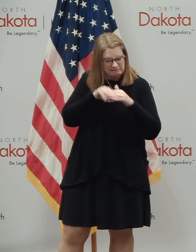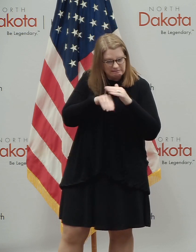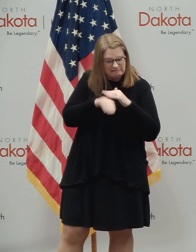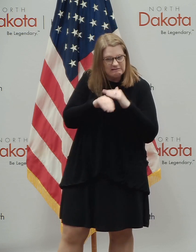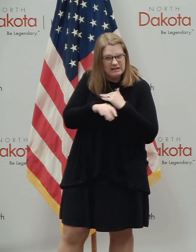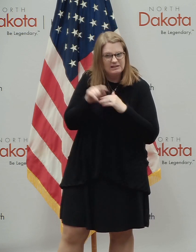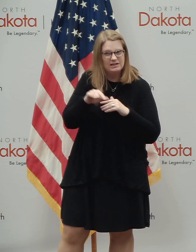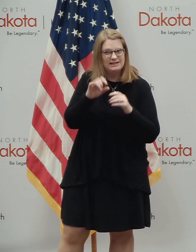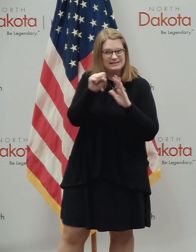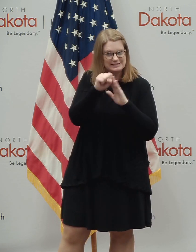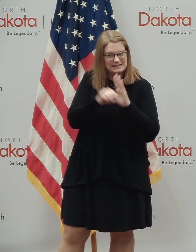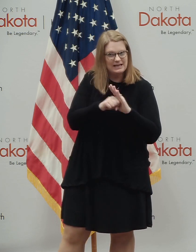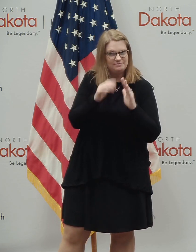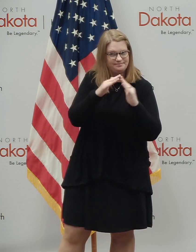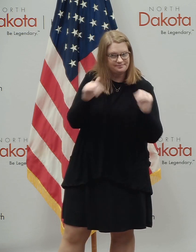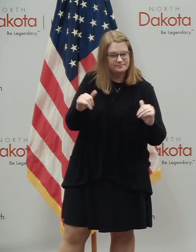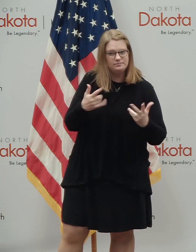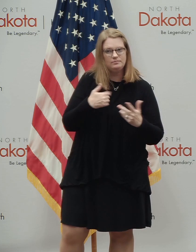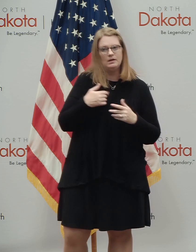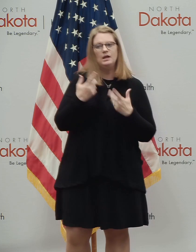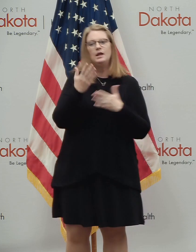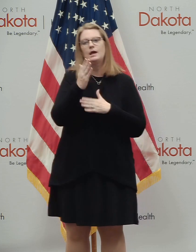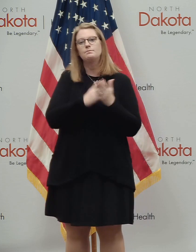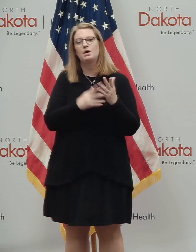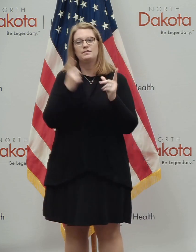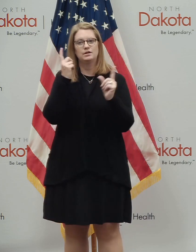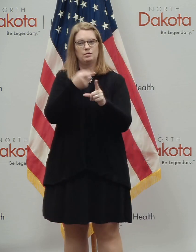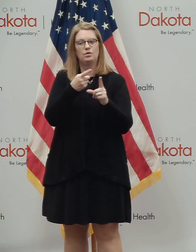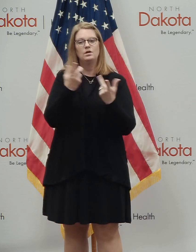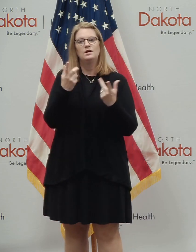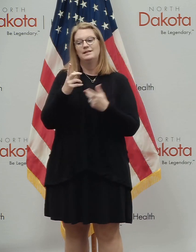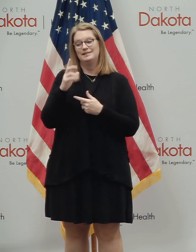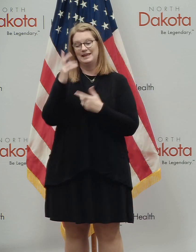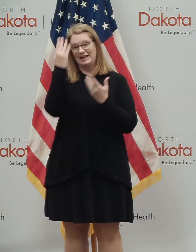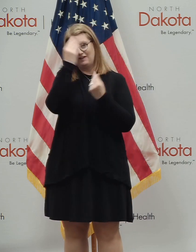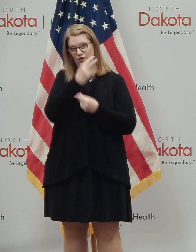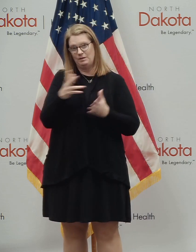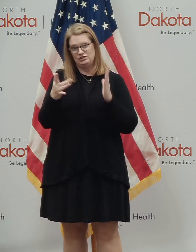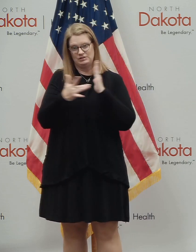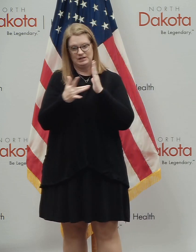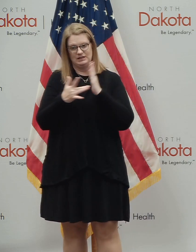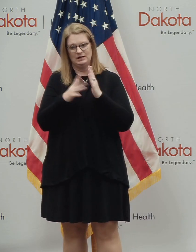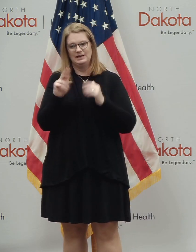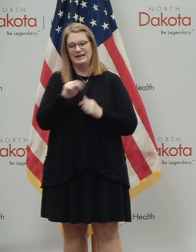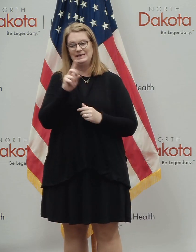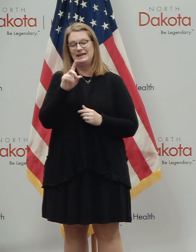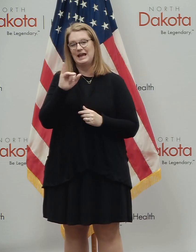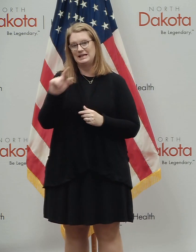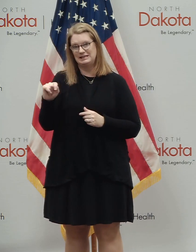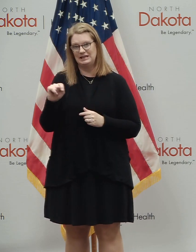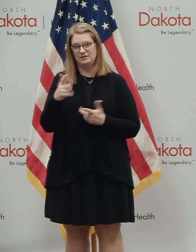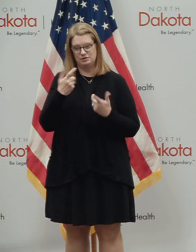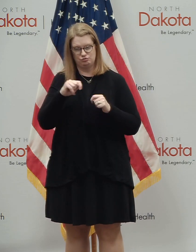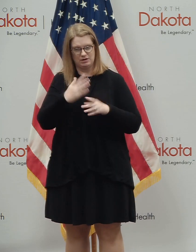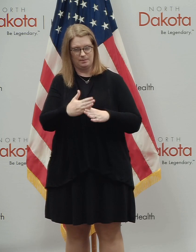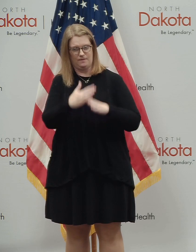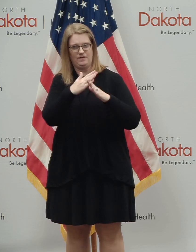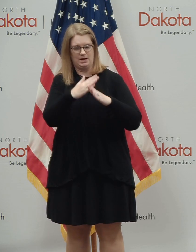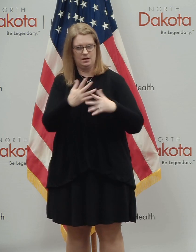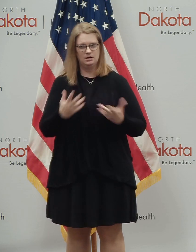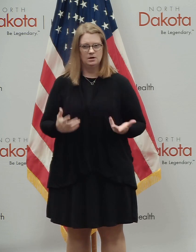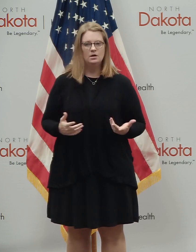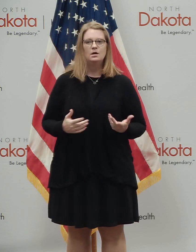state of North Dakota and part of the mission of the North Dakota Information Technology, or NDIT. That's